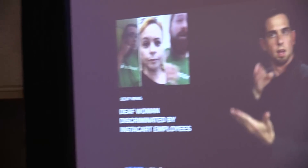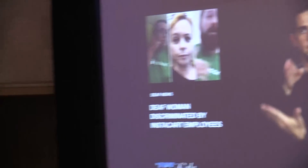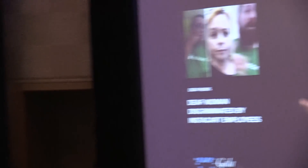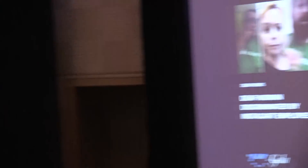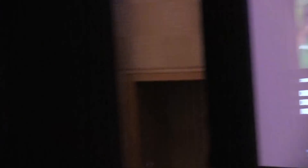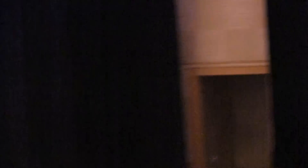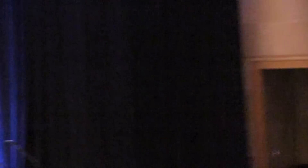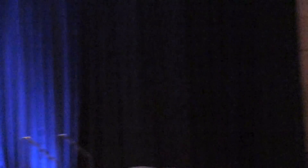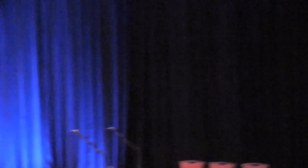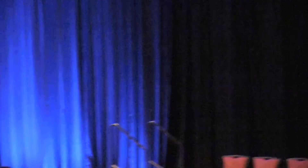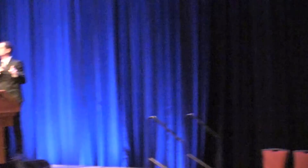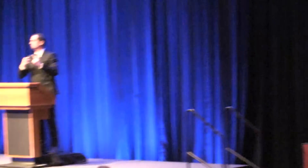DPN.